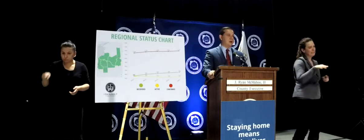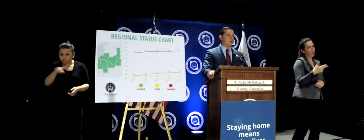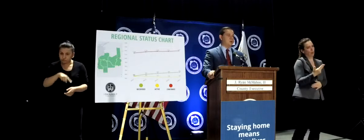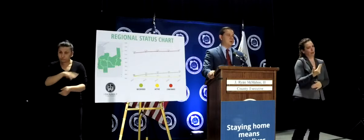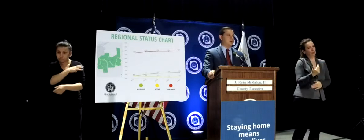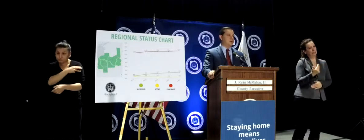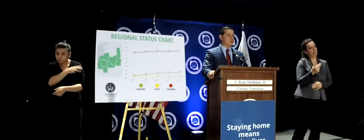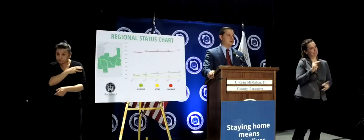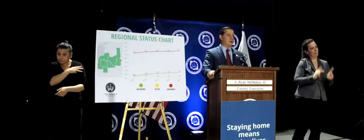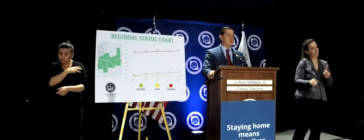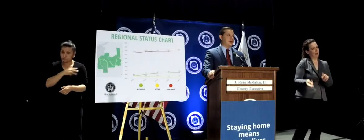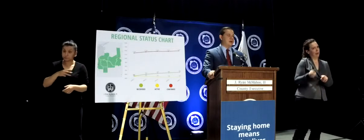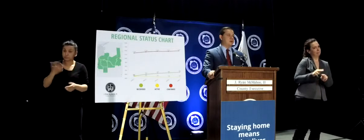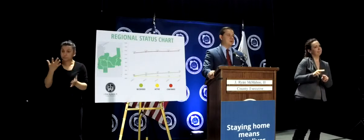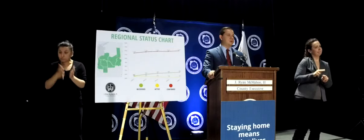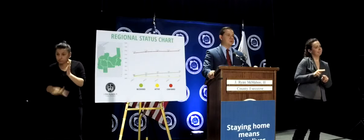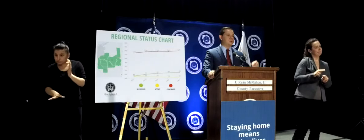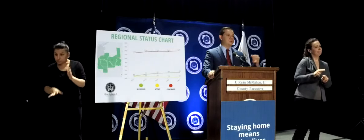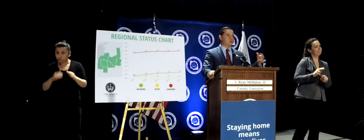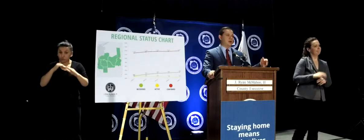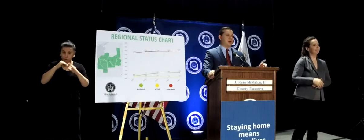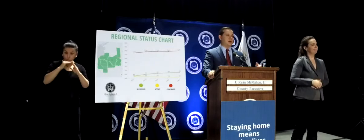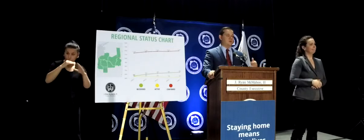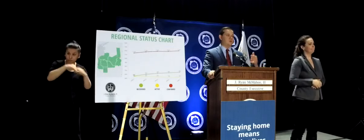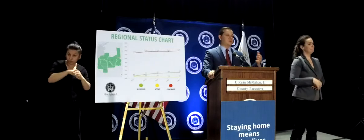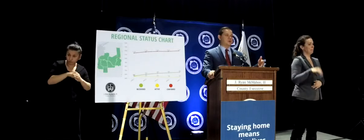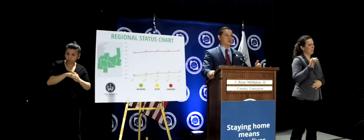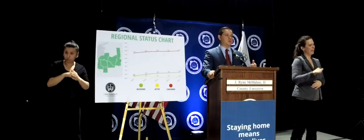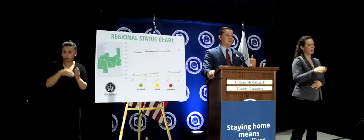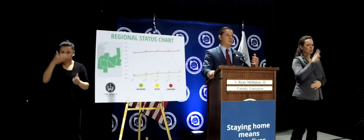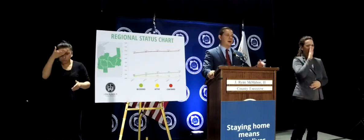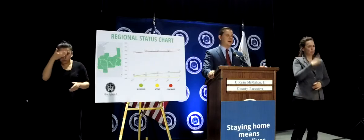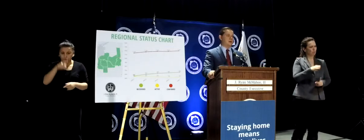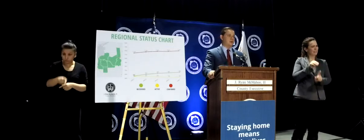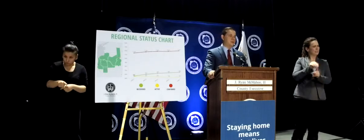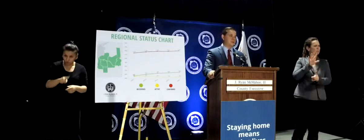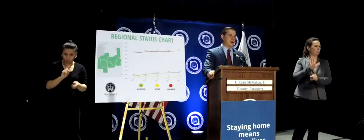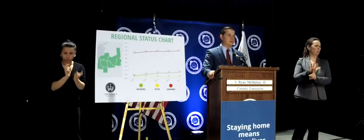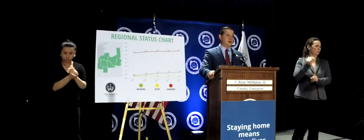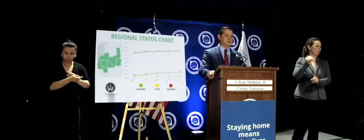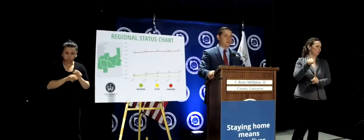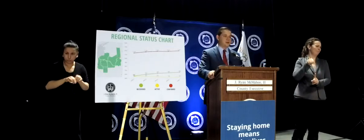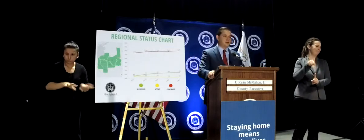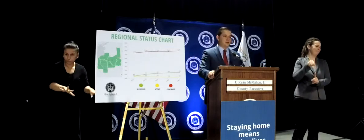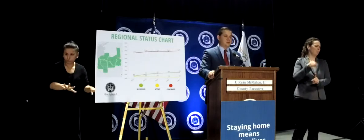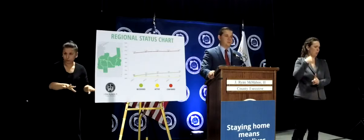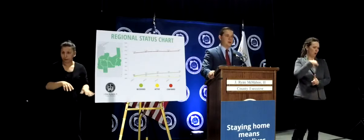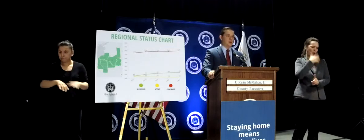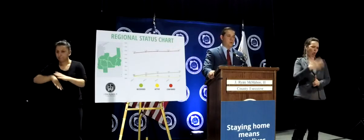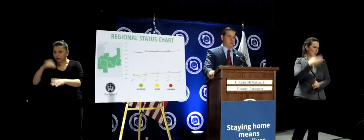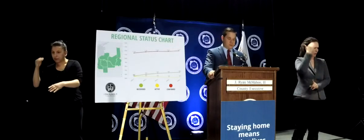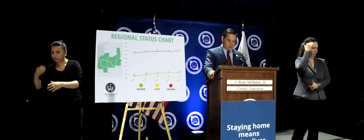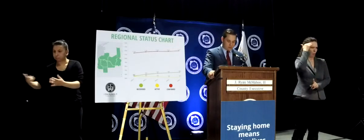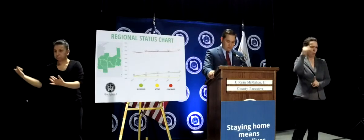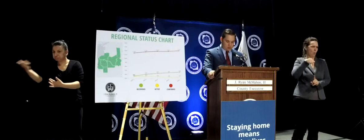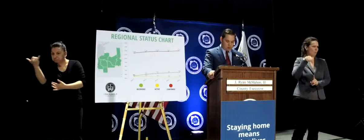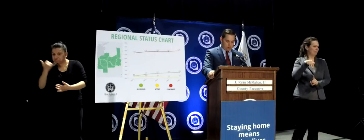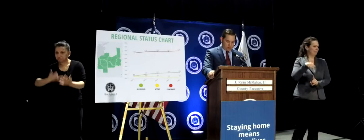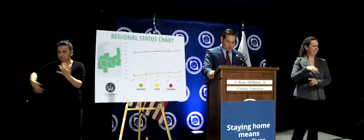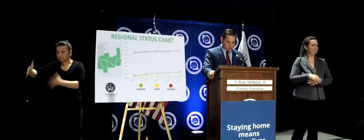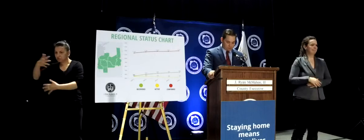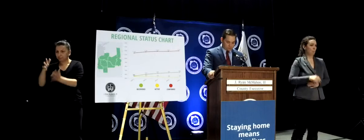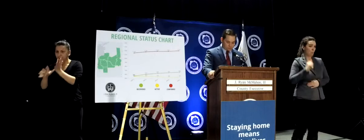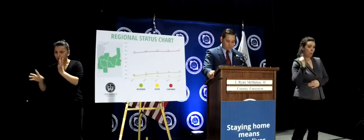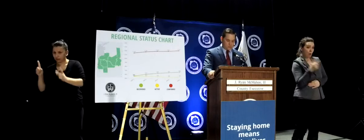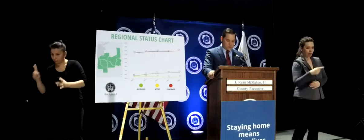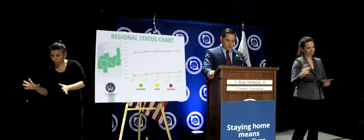contacts now, and so that's not new strain on our infrastructure. We've been monitoring those contacts because they've been in quarantine